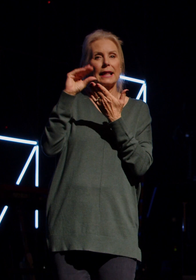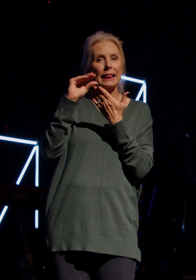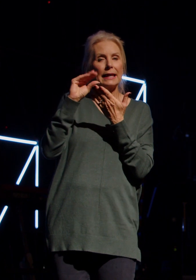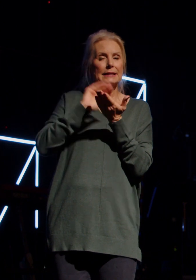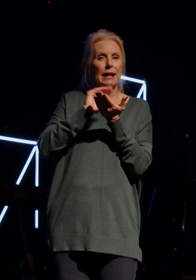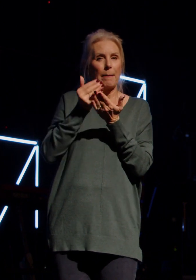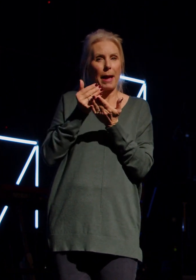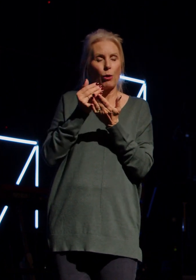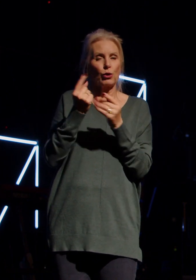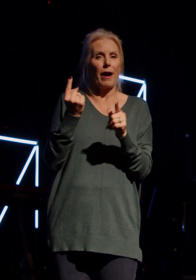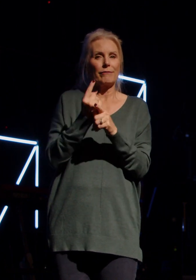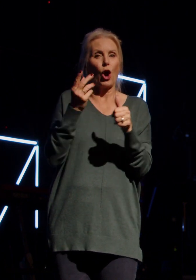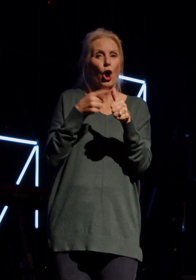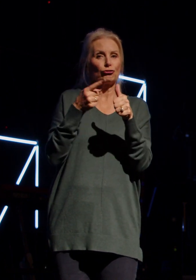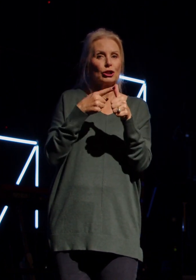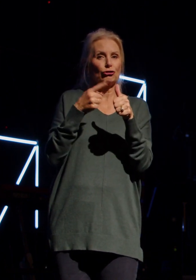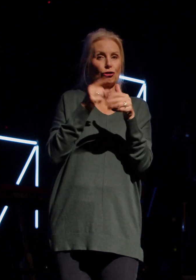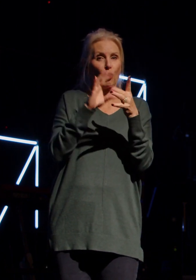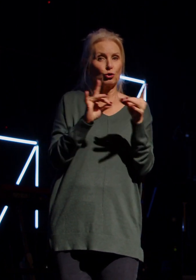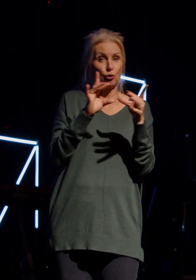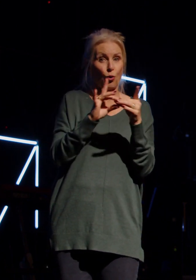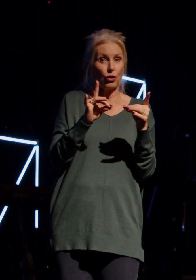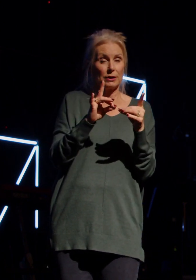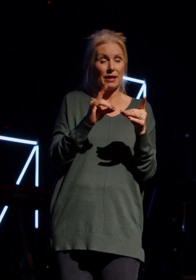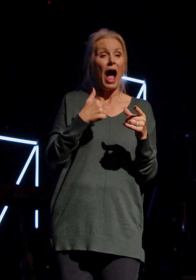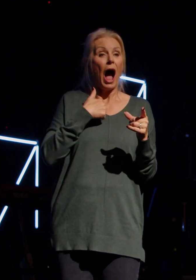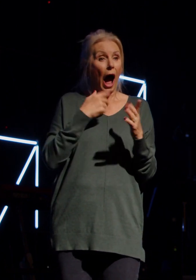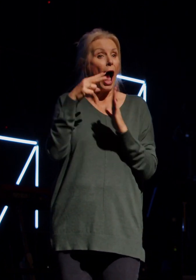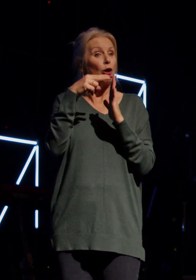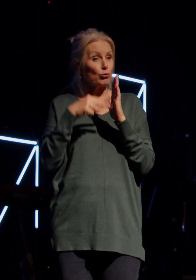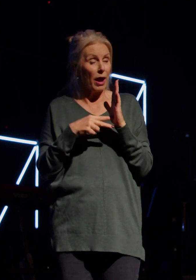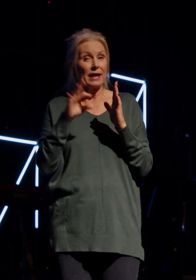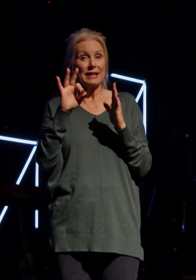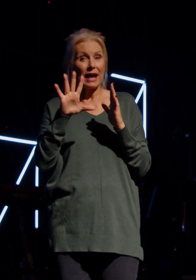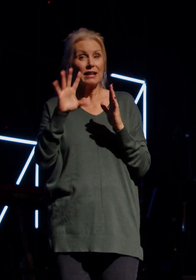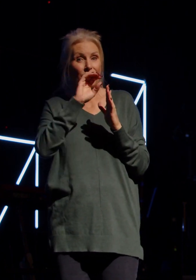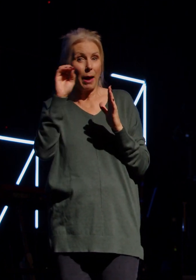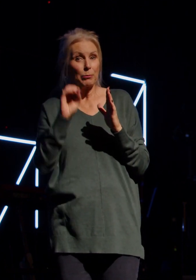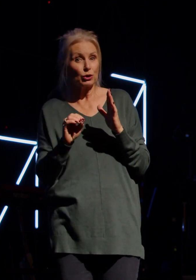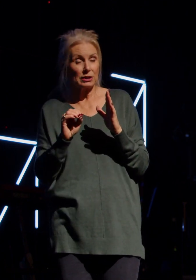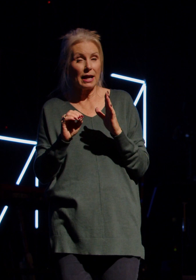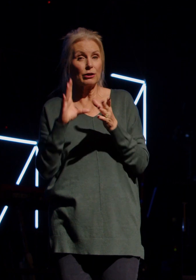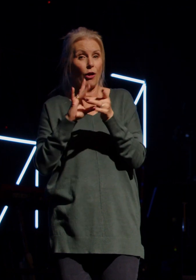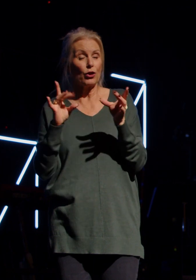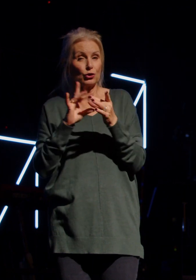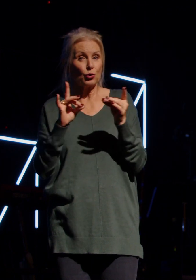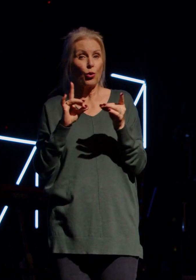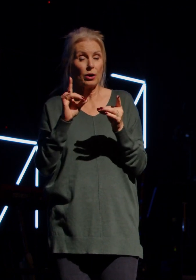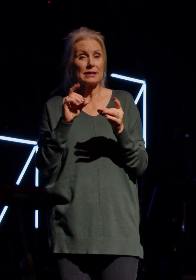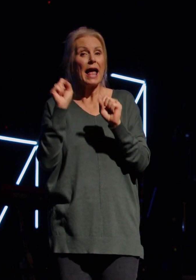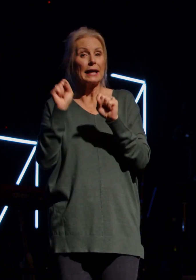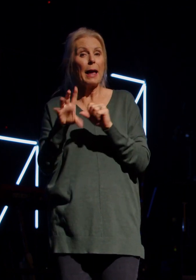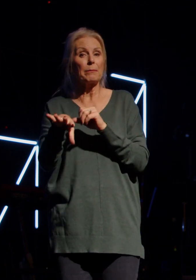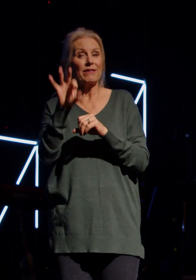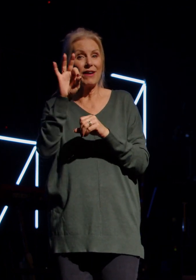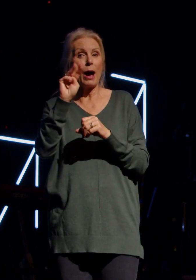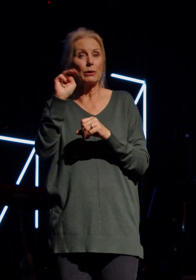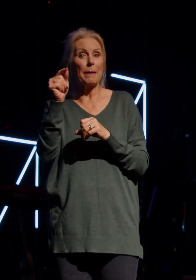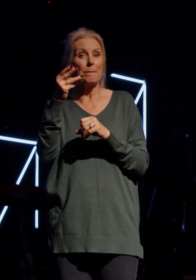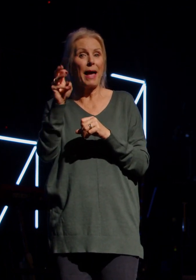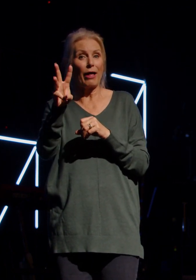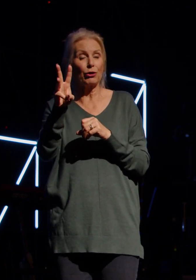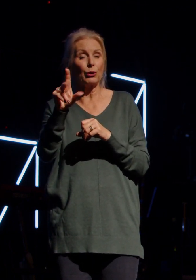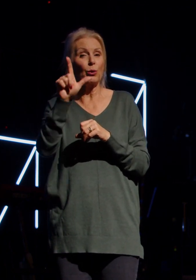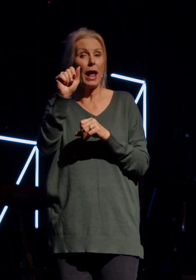it. In fact, I read that 95% of the stories of Mark can be found in Matthew and Luke as well. So if